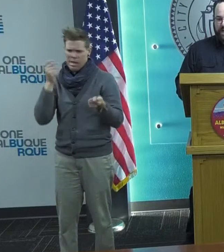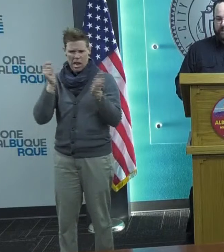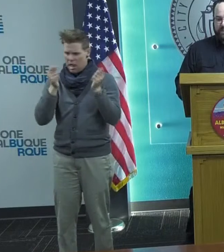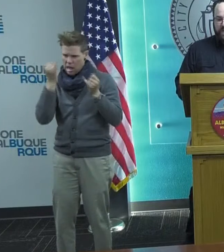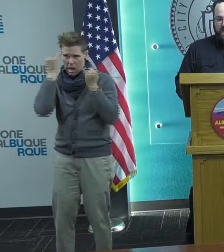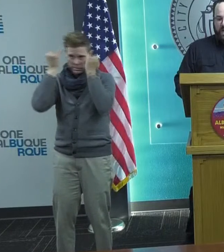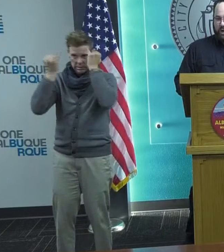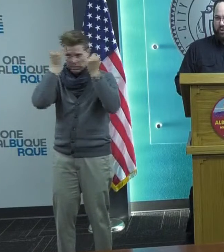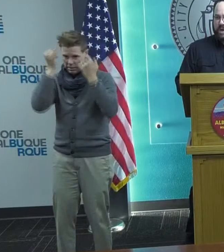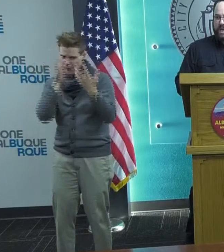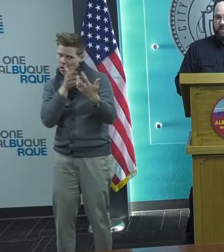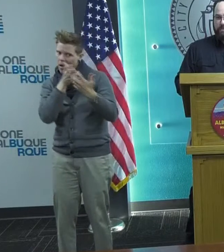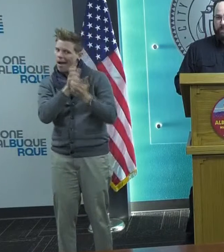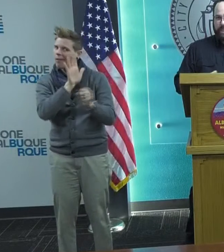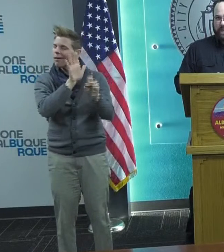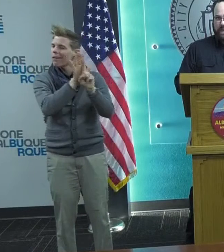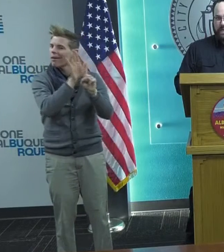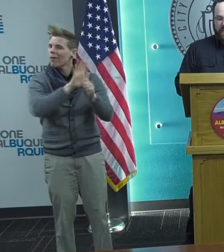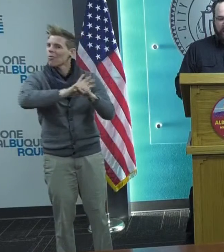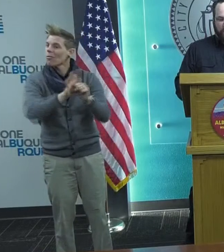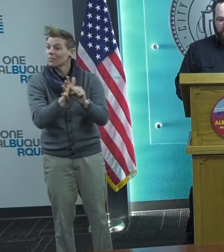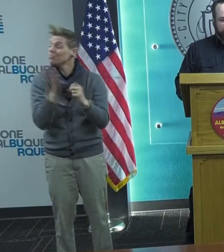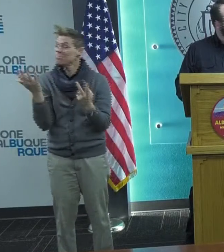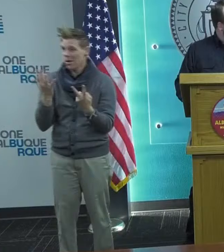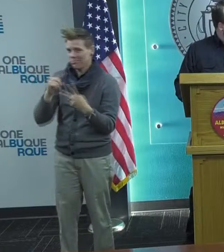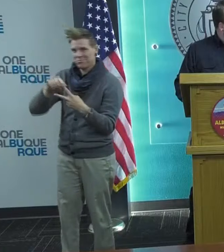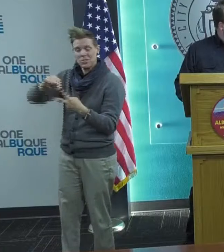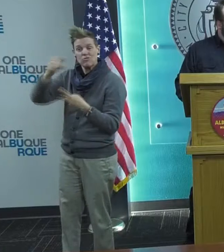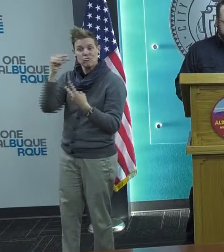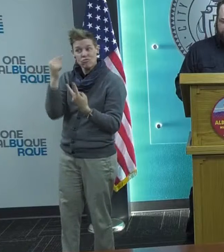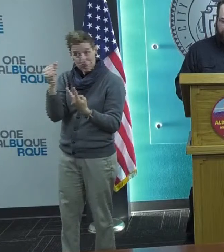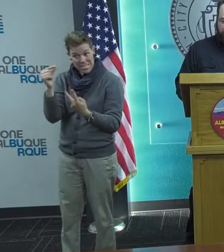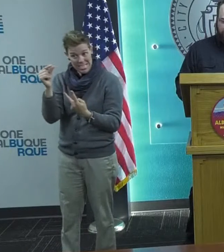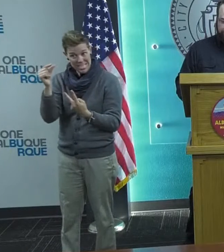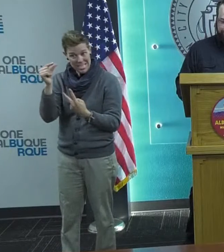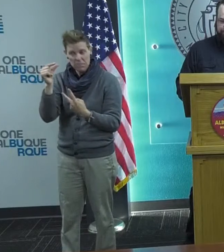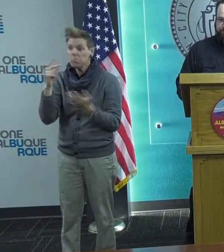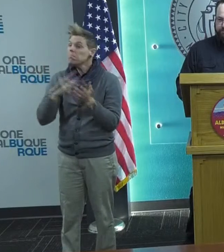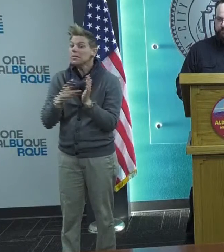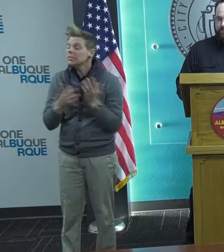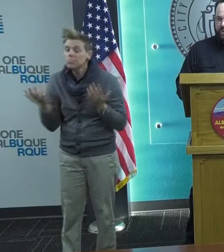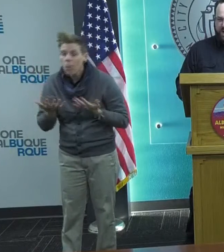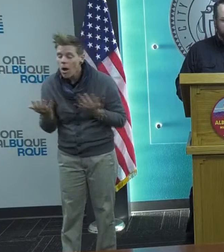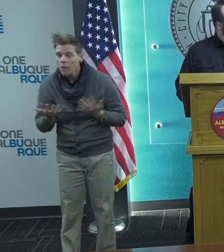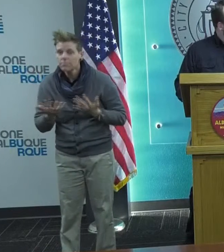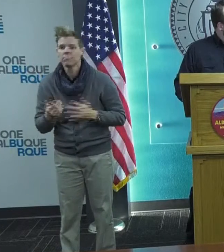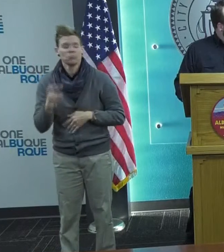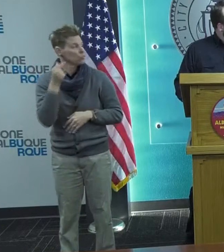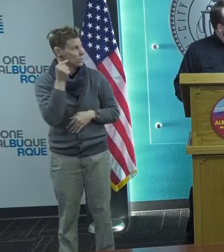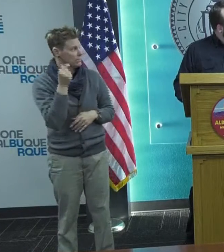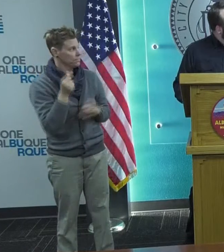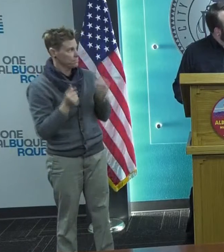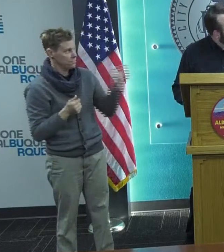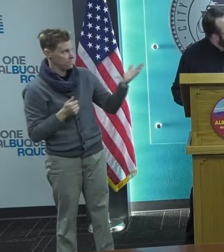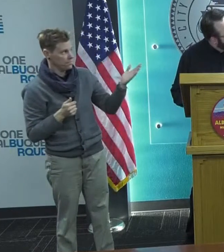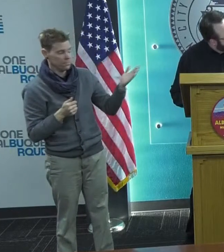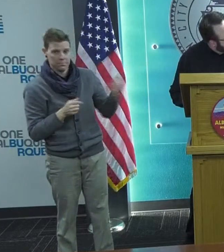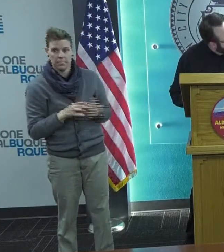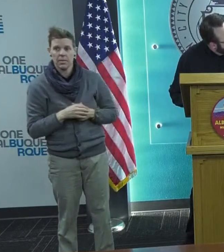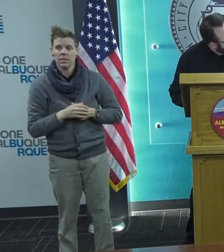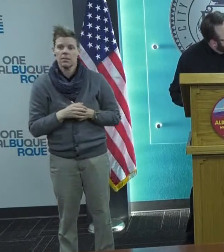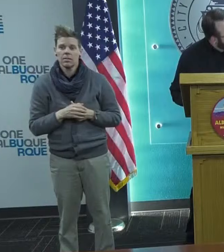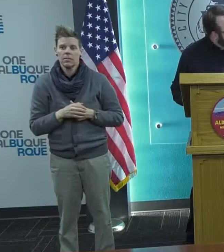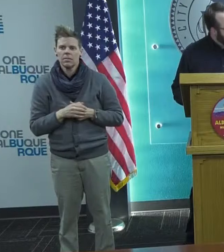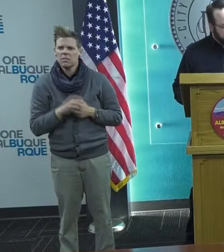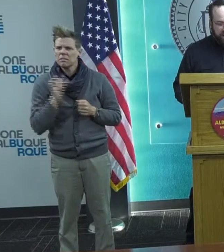COVID compliance. A green indicator on this inspection report would actually, so you